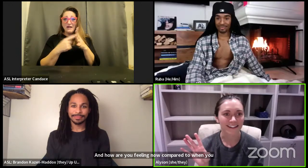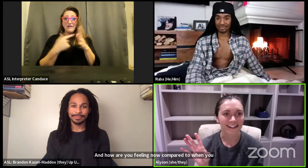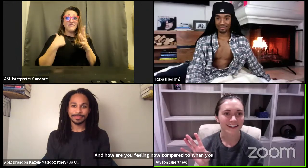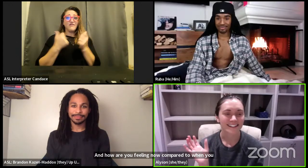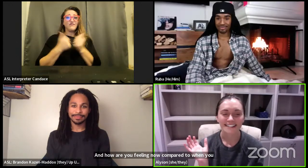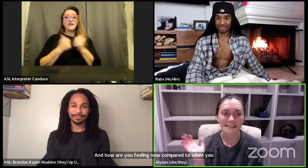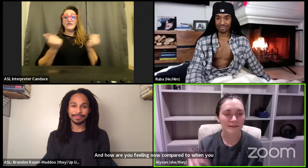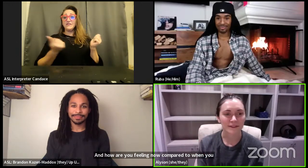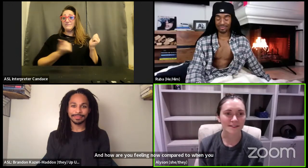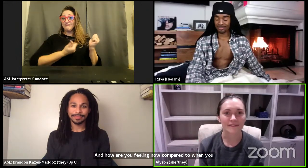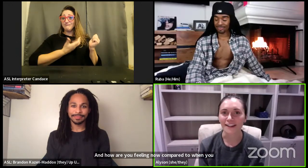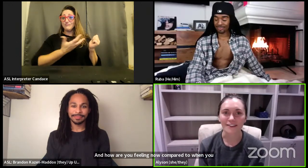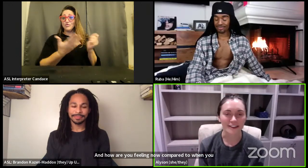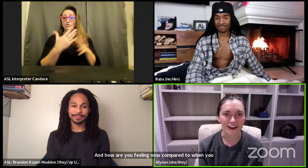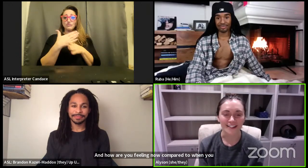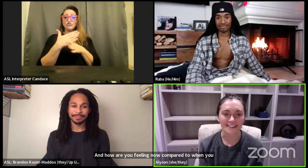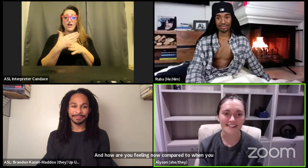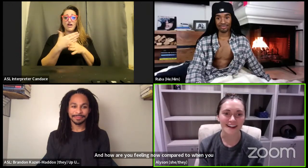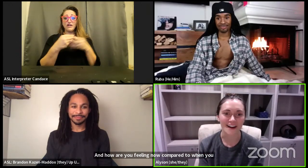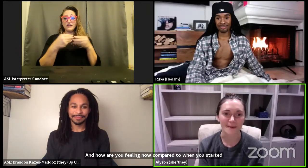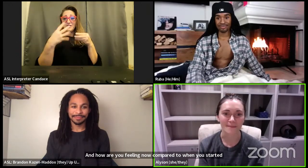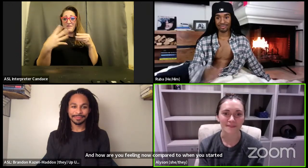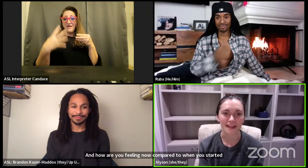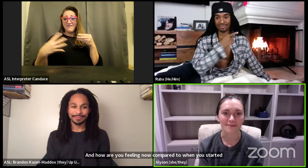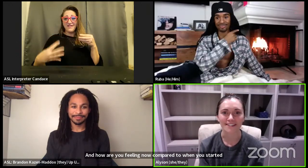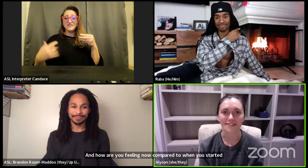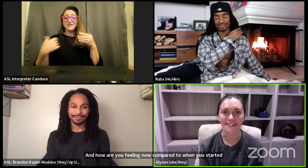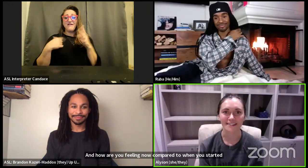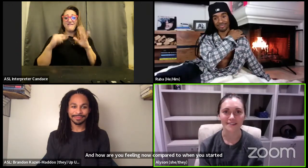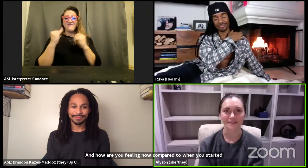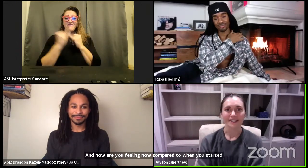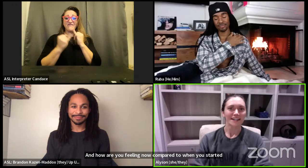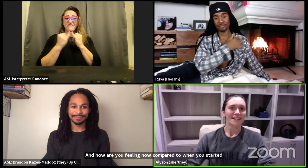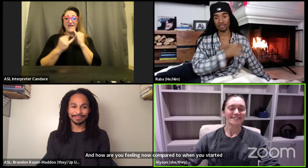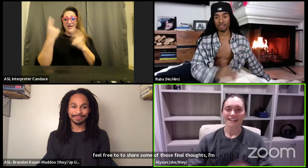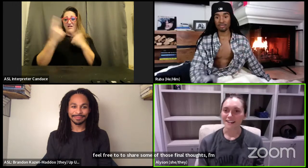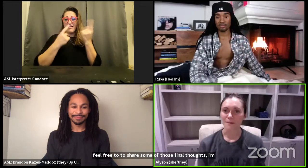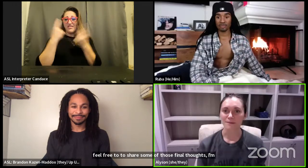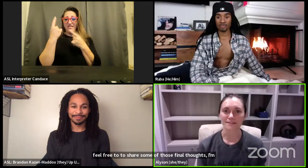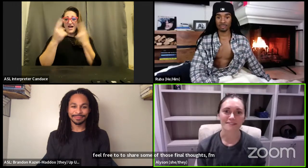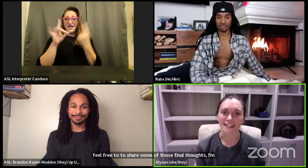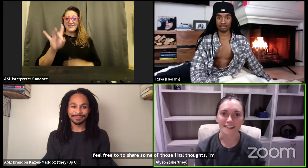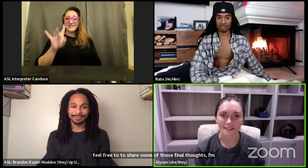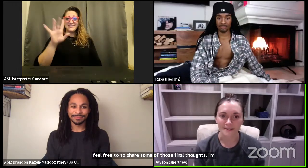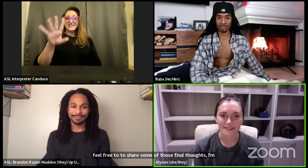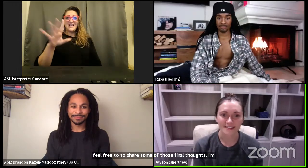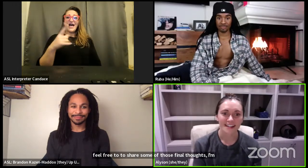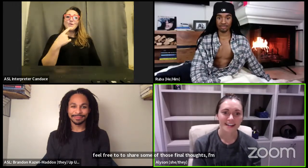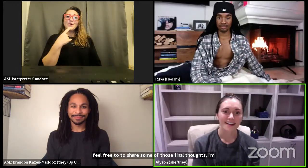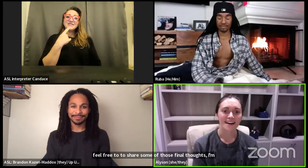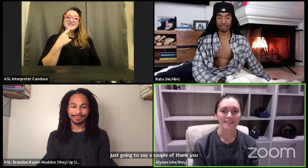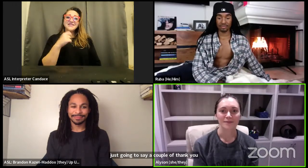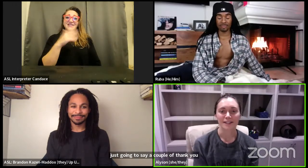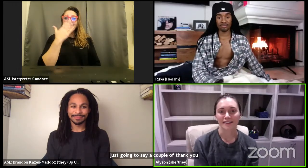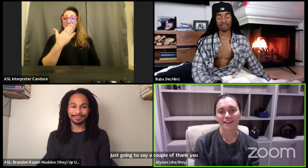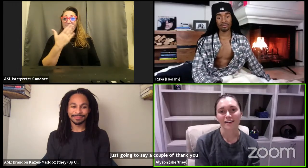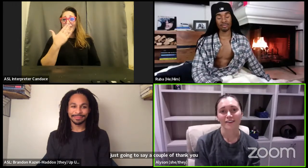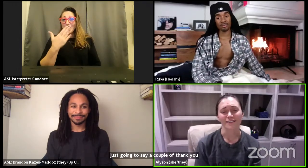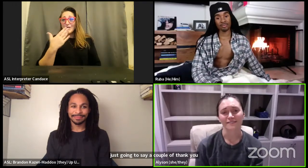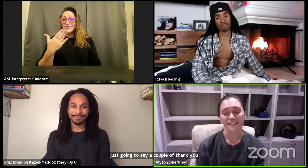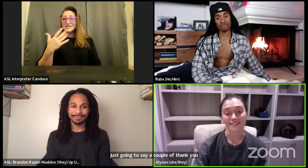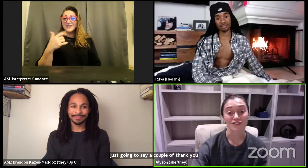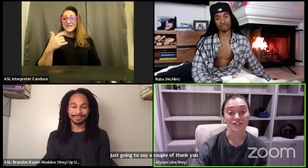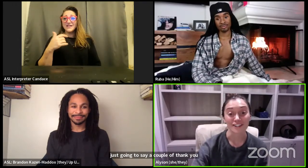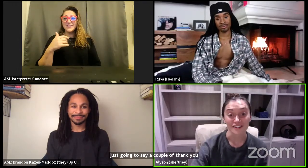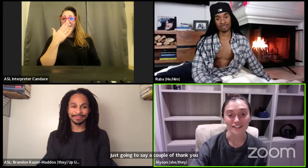share some of those final thoughts. I'm just going to say a couple of thank yous. I want to thank